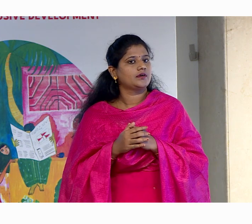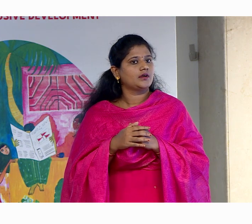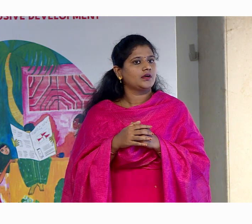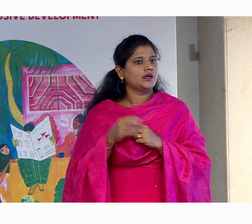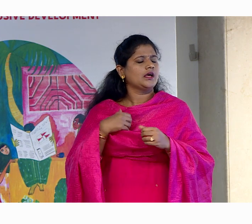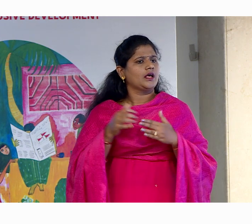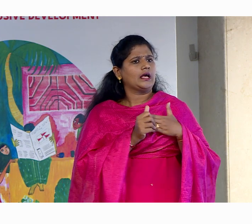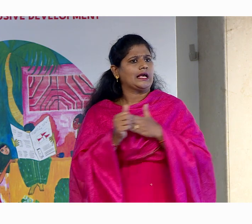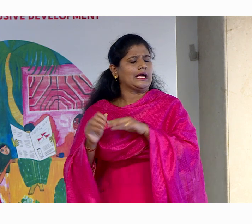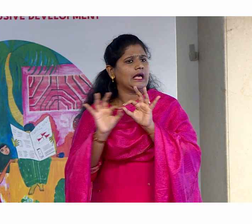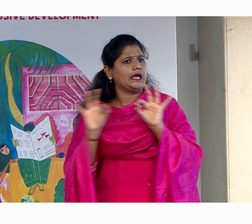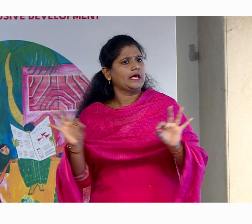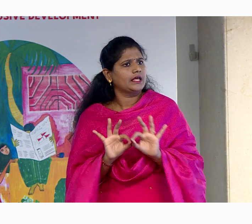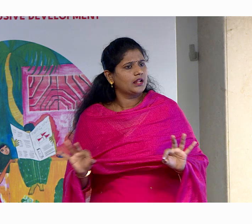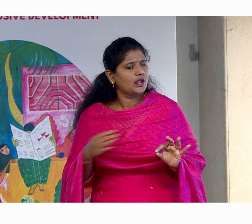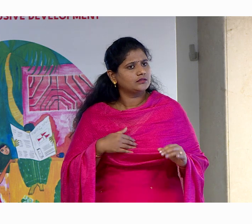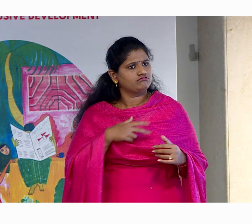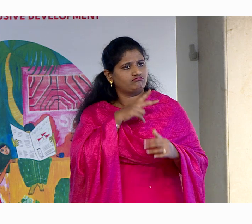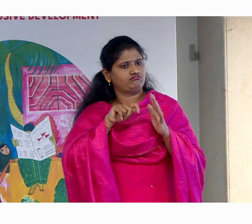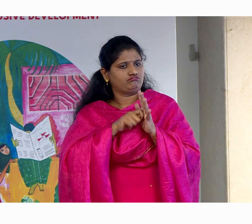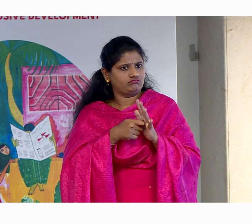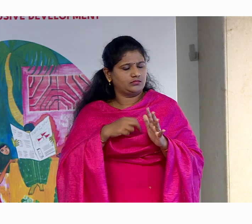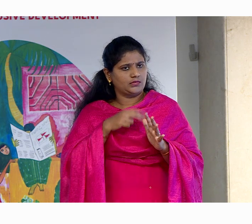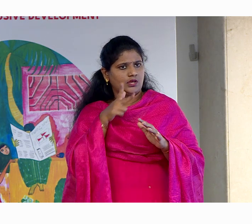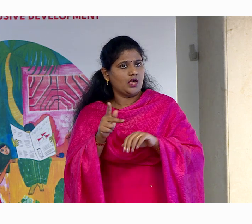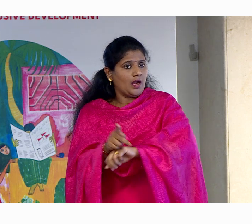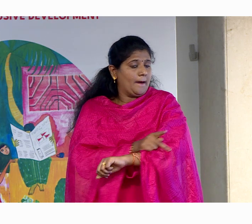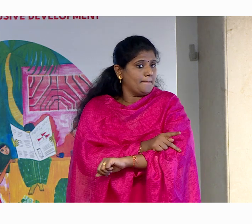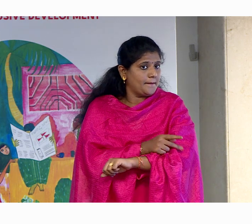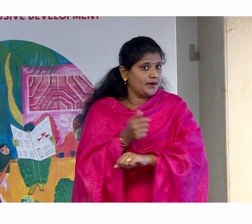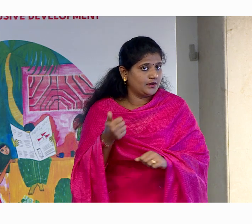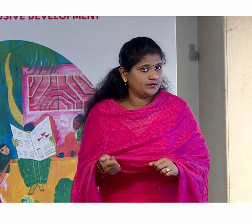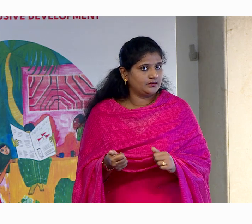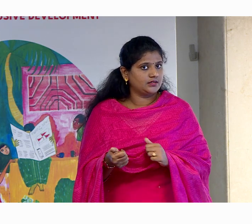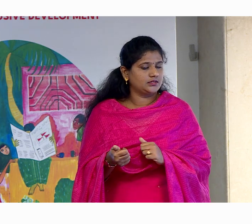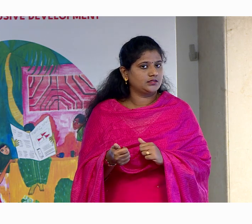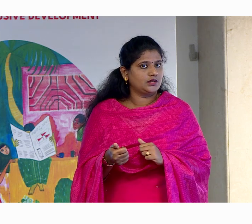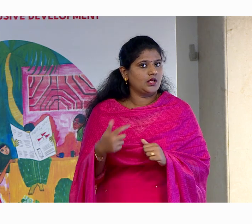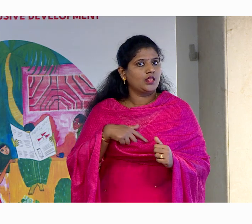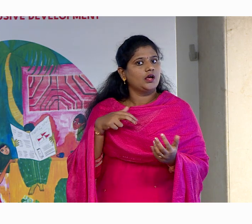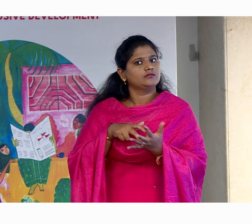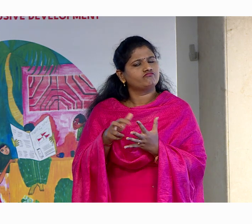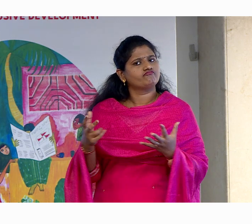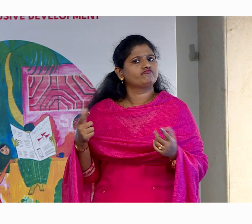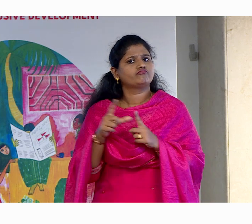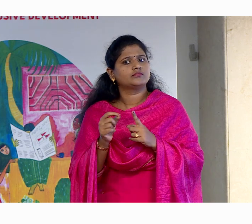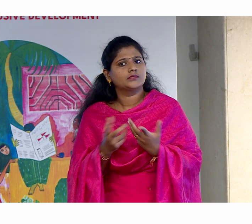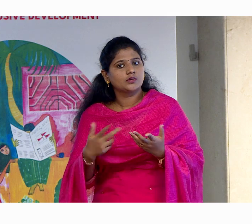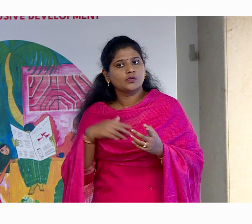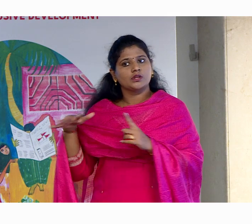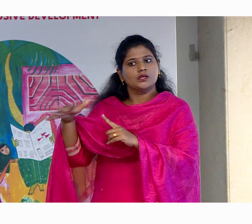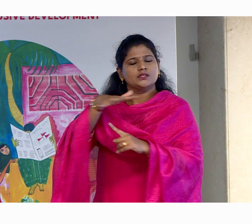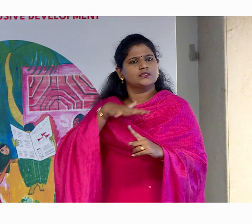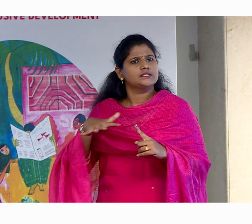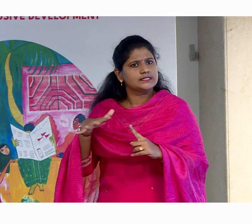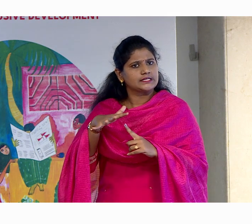you accumulate throughout your professional life that tell you what to do in any particular situation, and